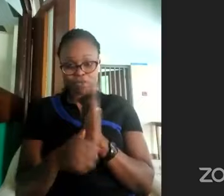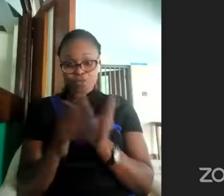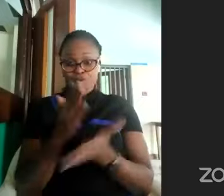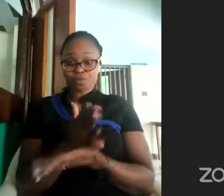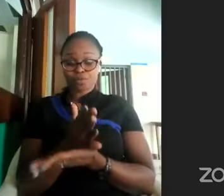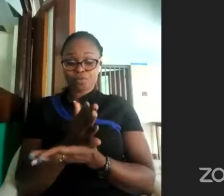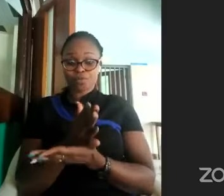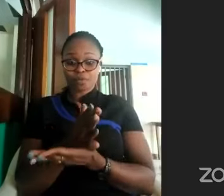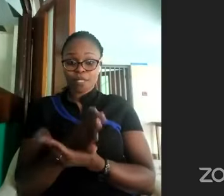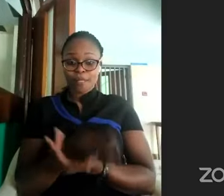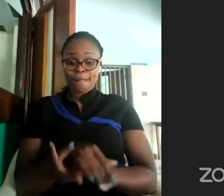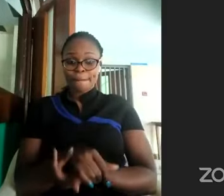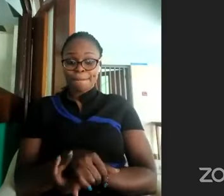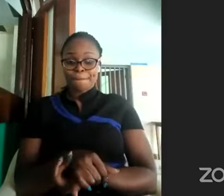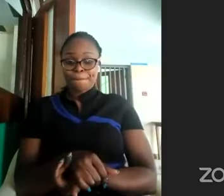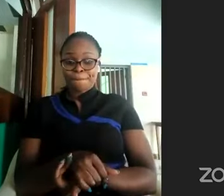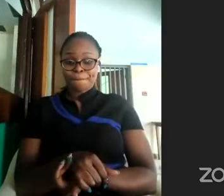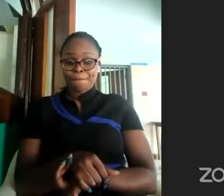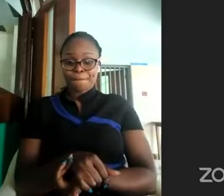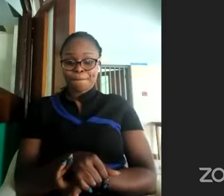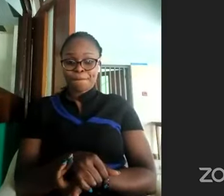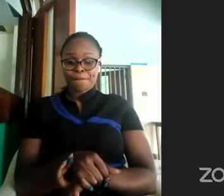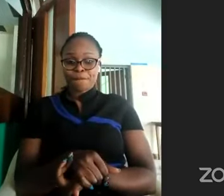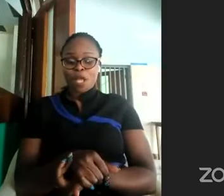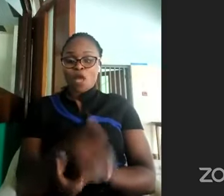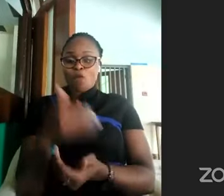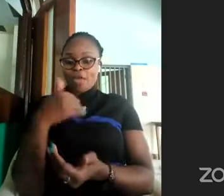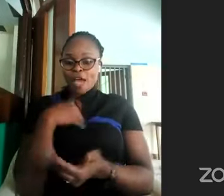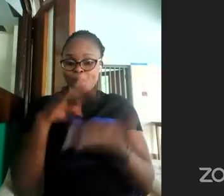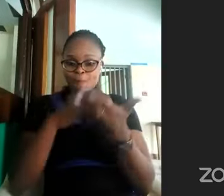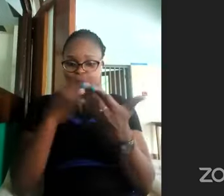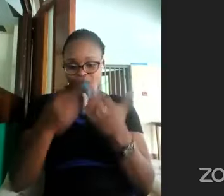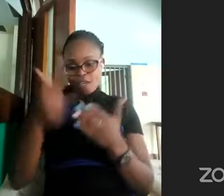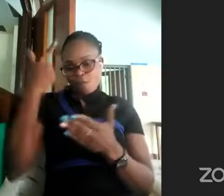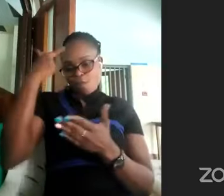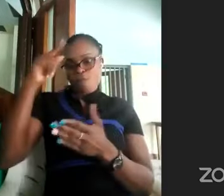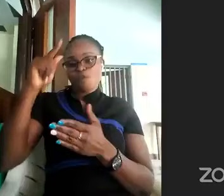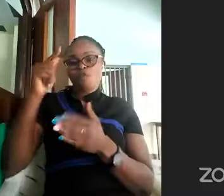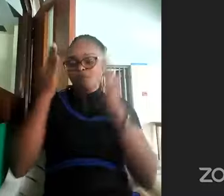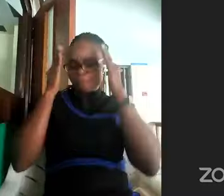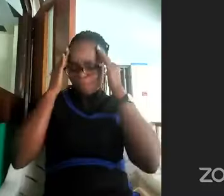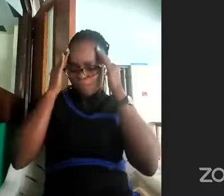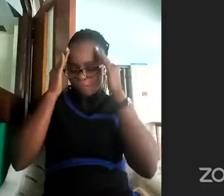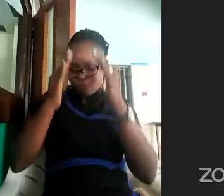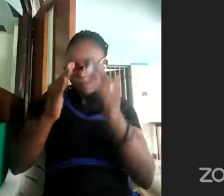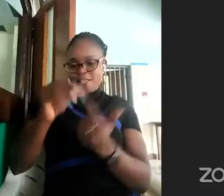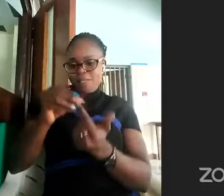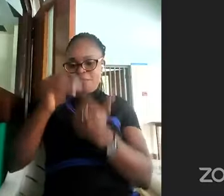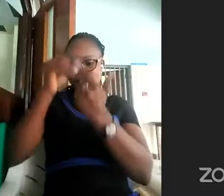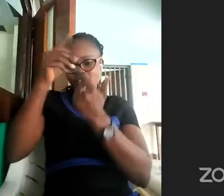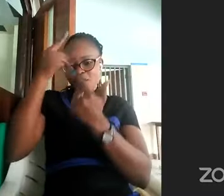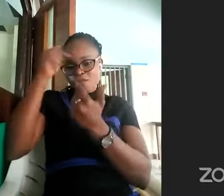we have funding for disabled people, and these fundings for disabled person or disabled